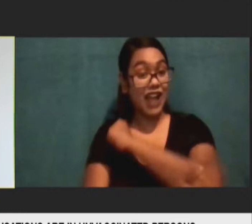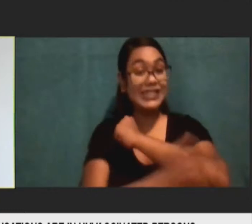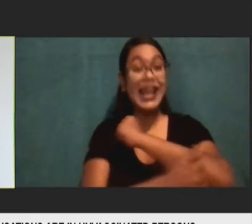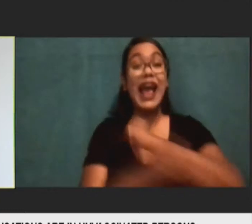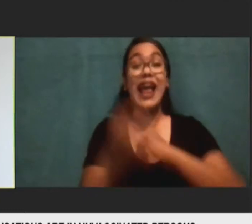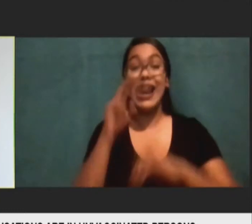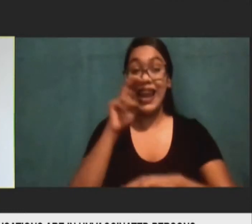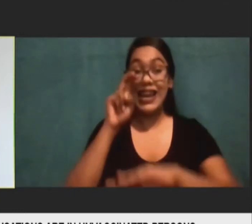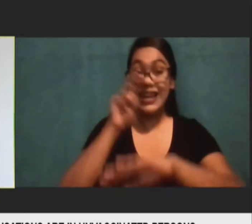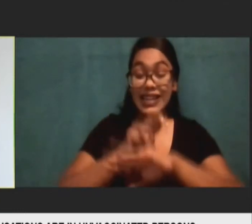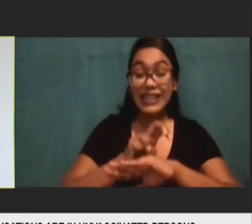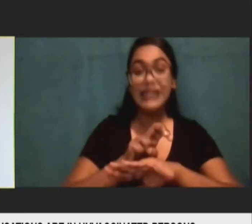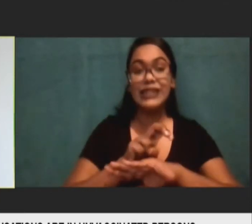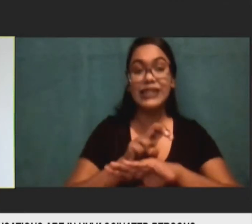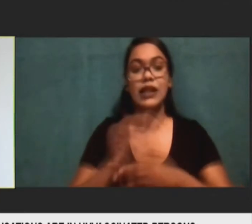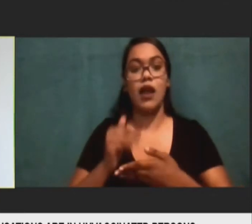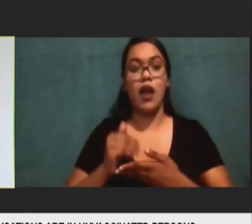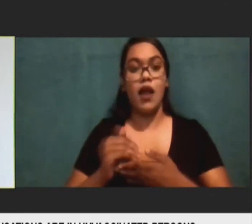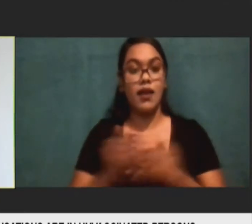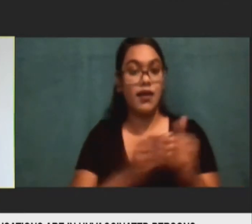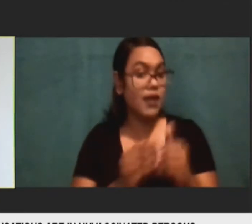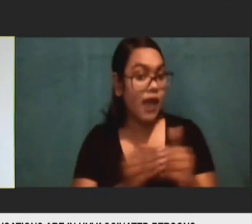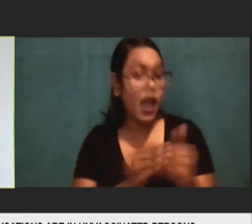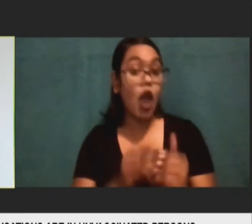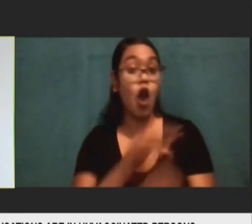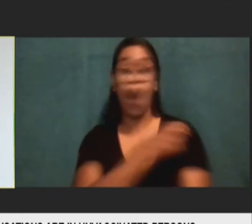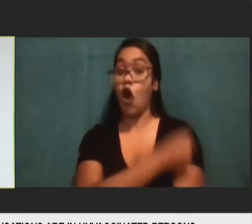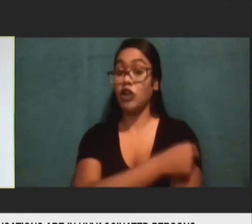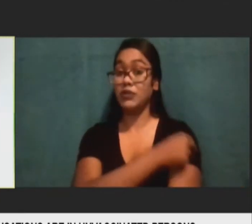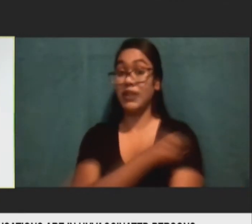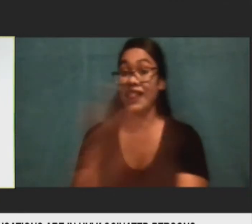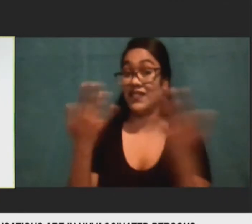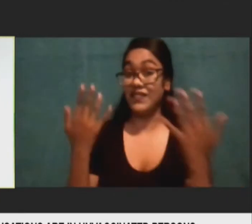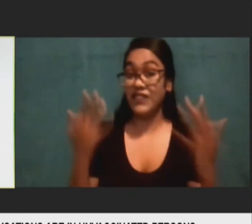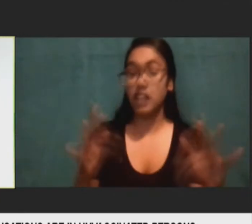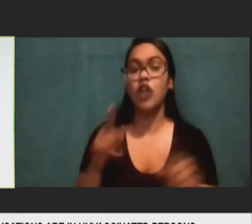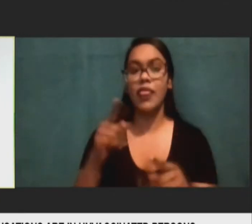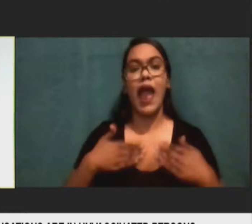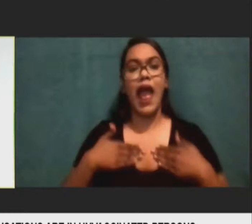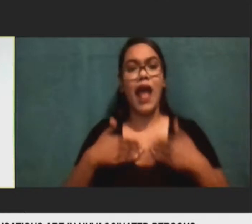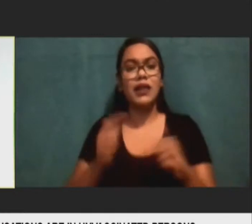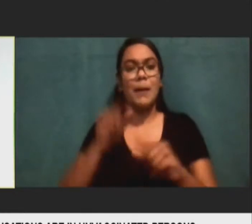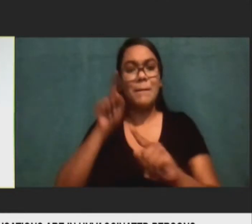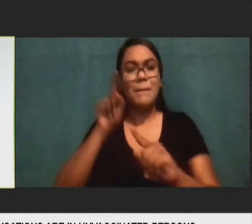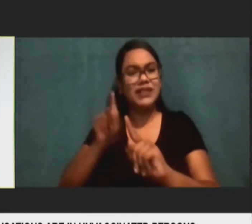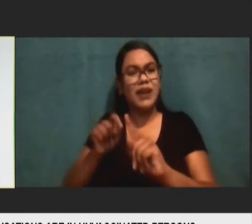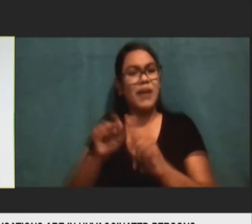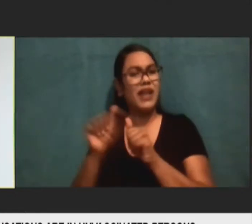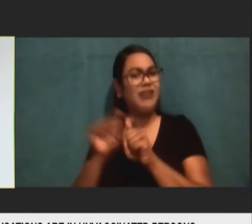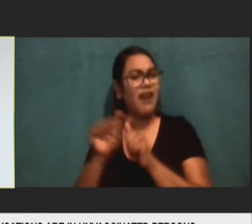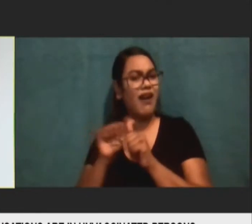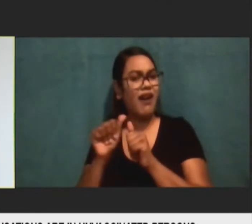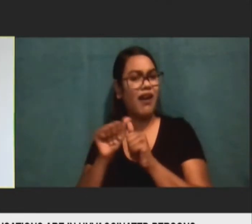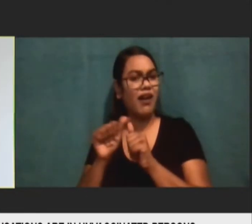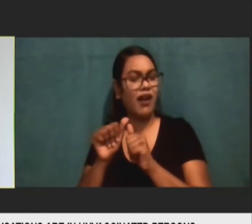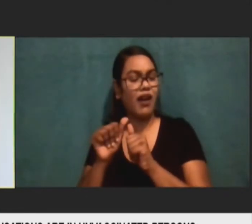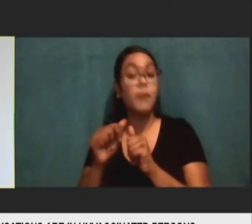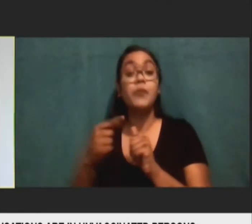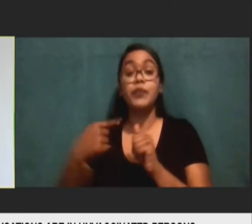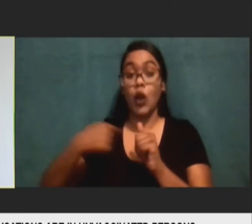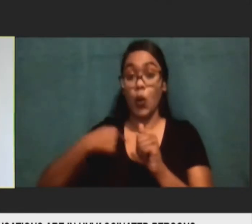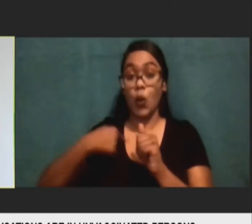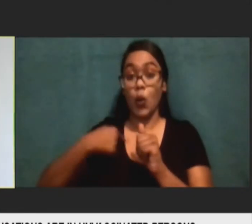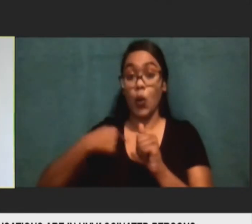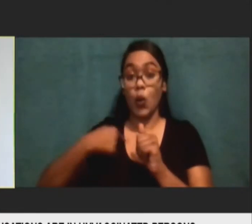when they come out of our hospital, the outcome should be better. We have to reduce morbidity, we have to reduce mortality, but